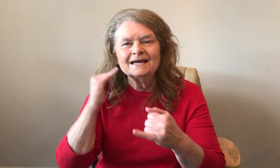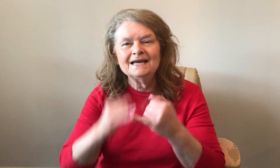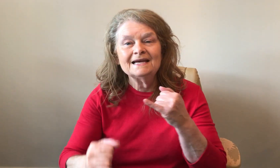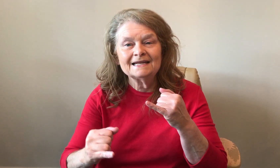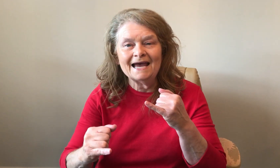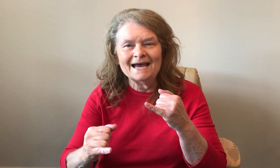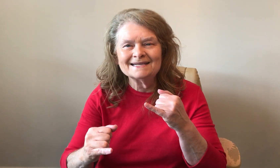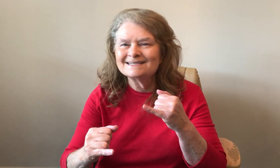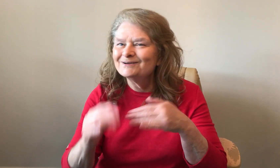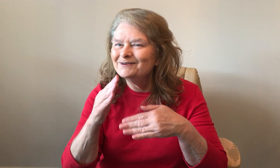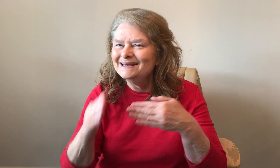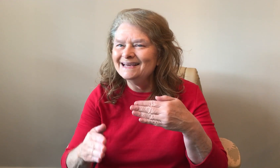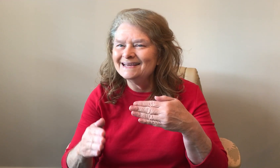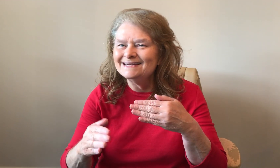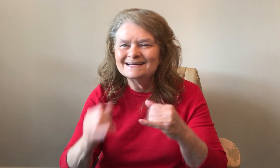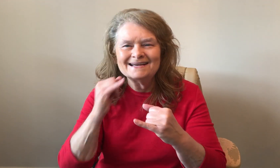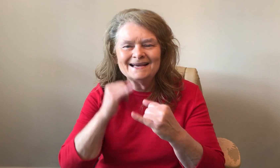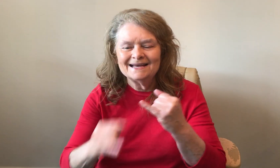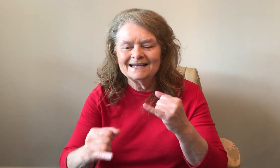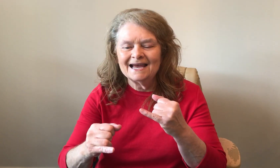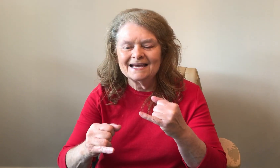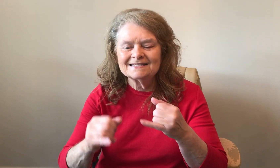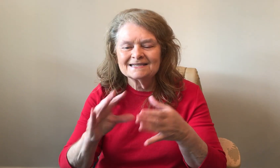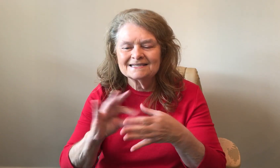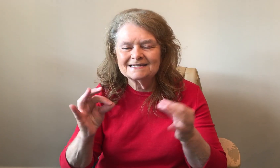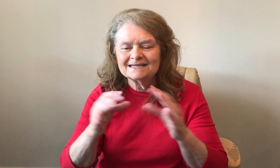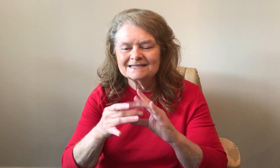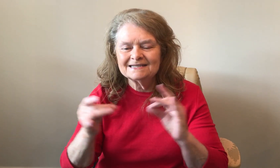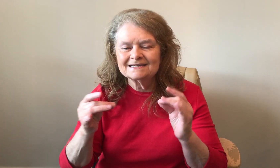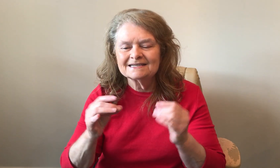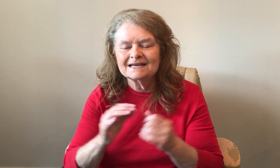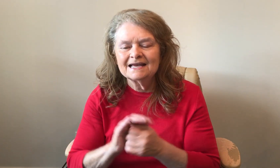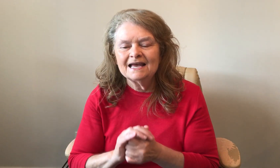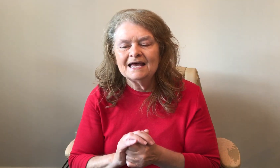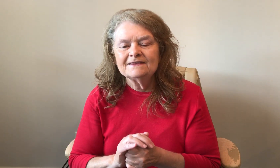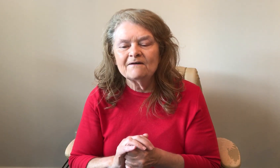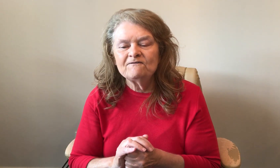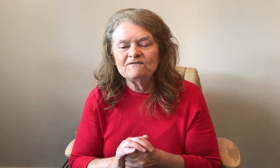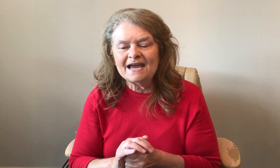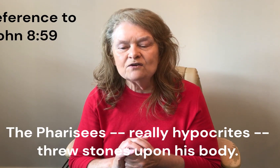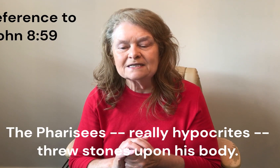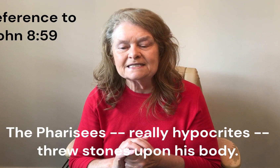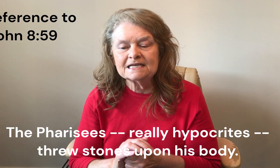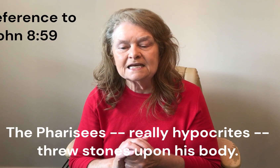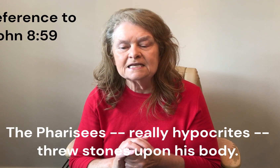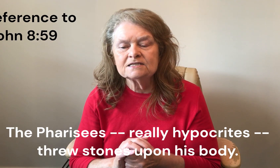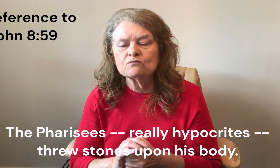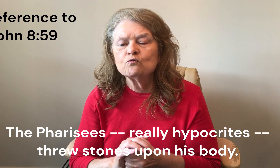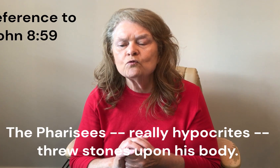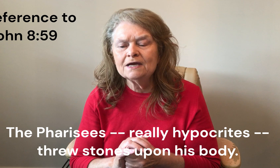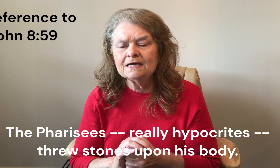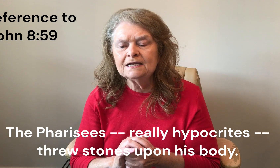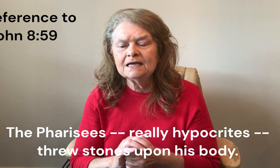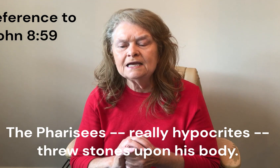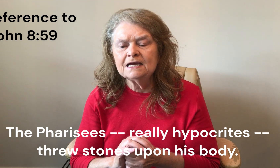Okay, last or end, last sentence. The Pharisees, really